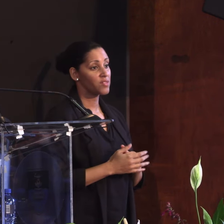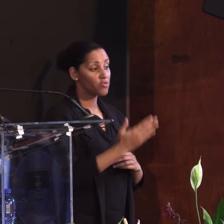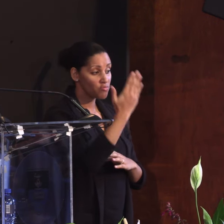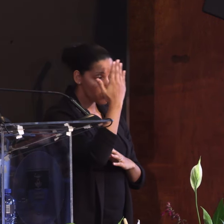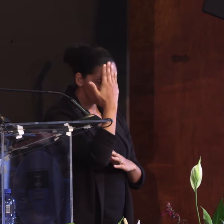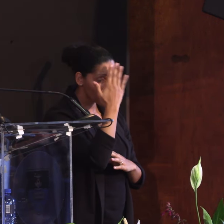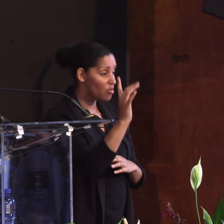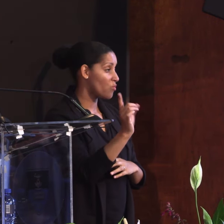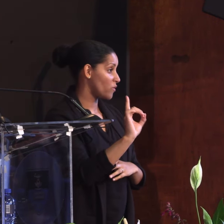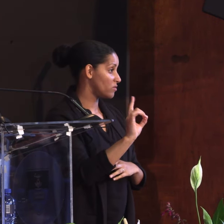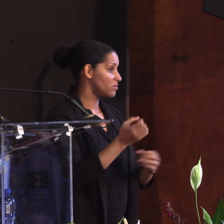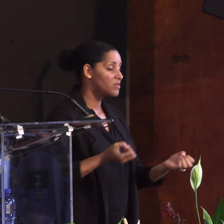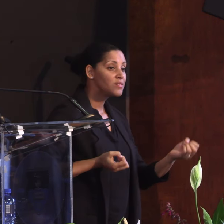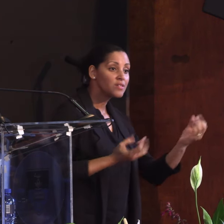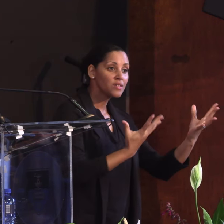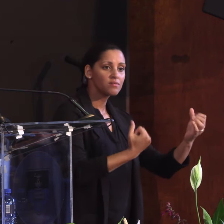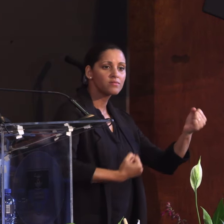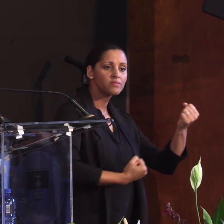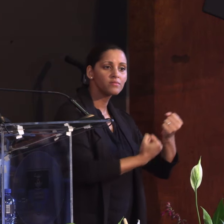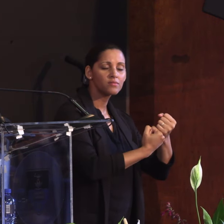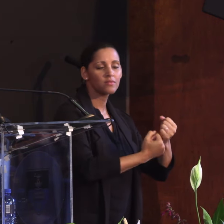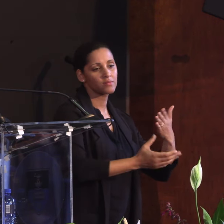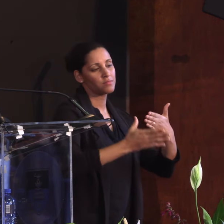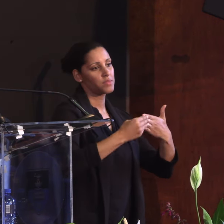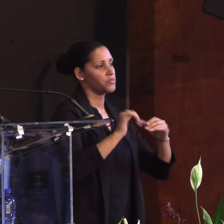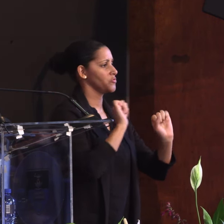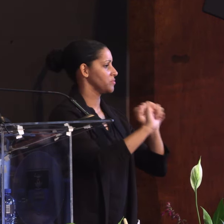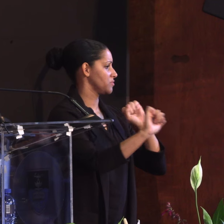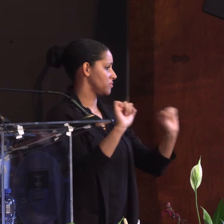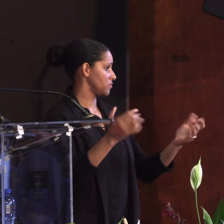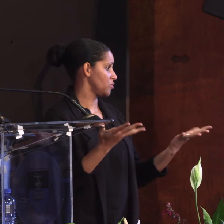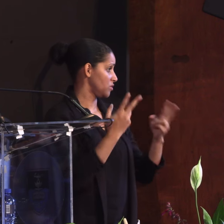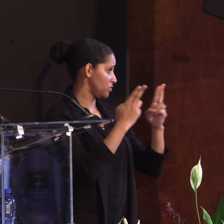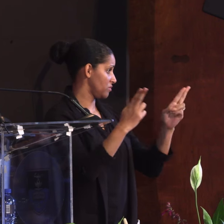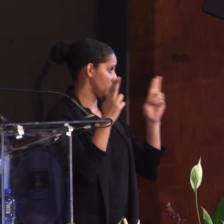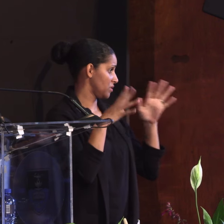graduation reinforces your membership to this University of Cape Town.